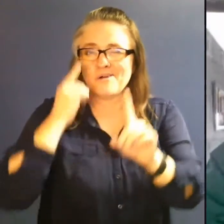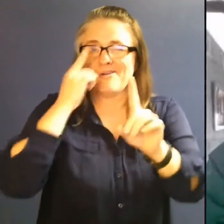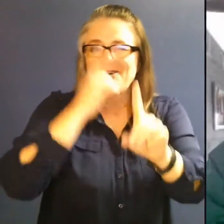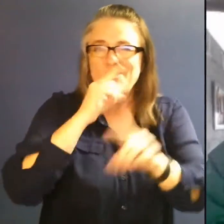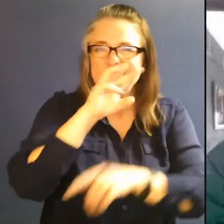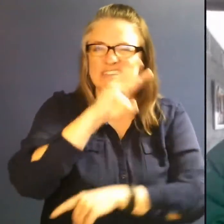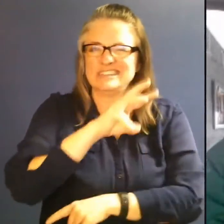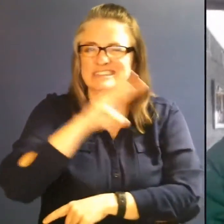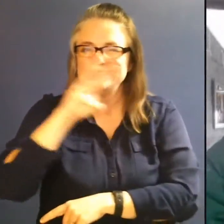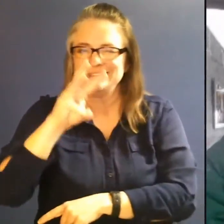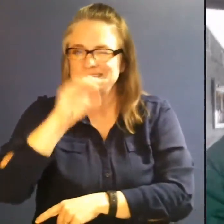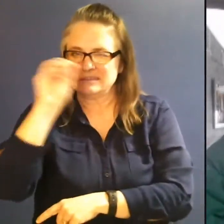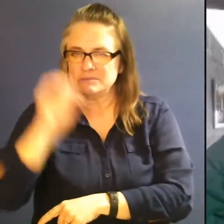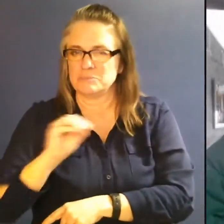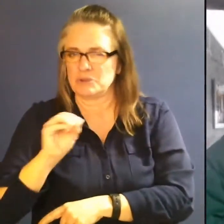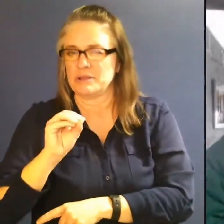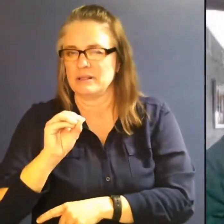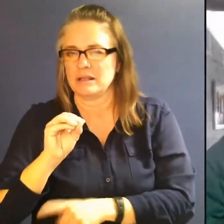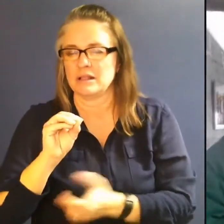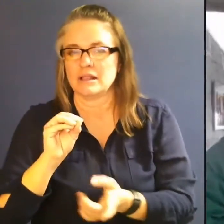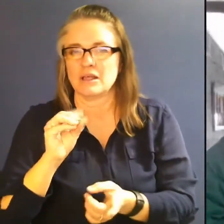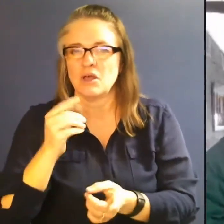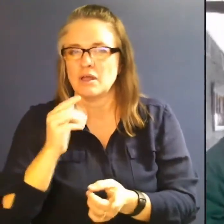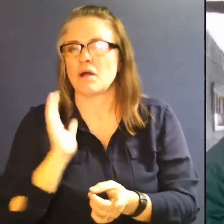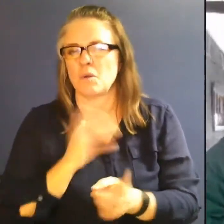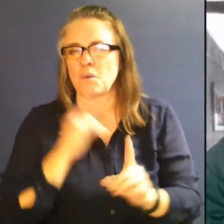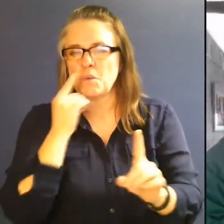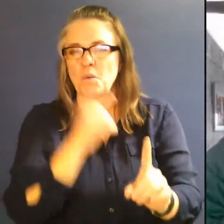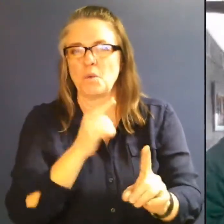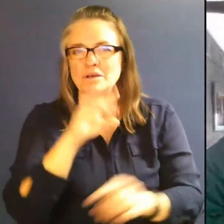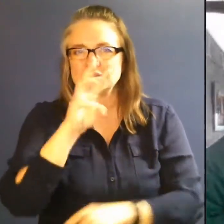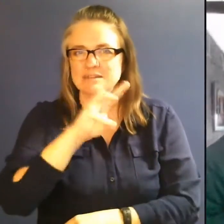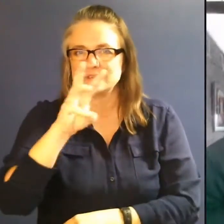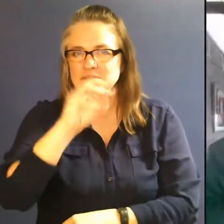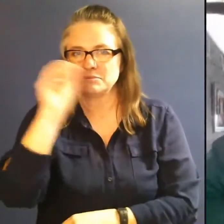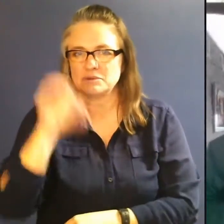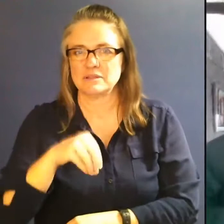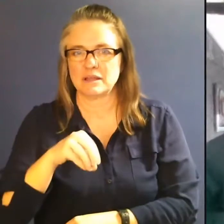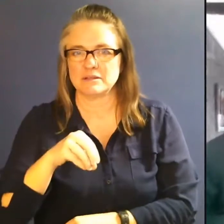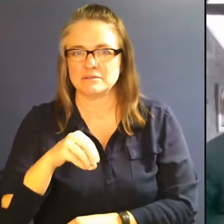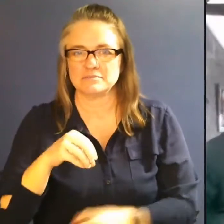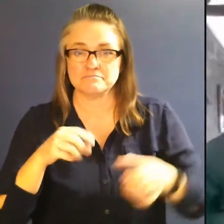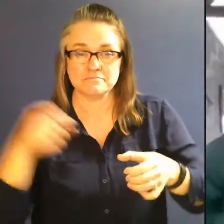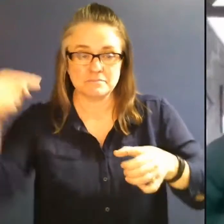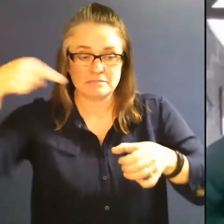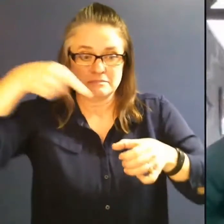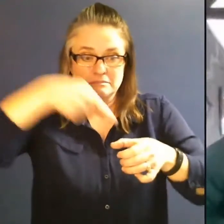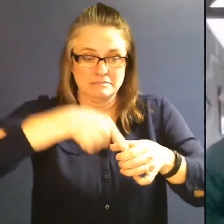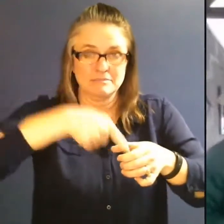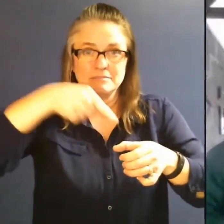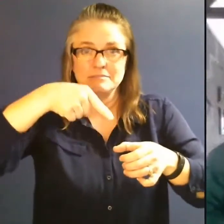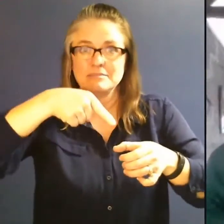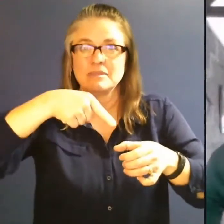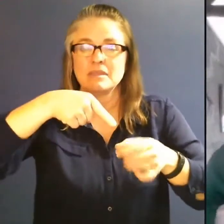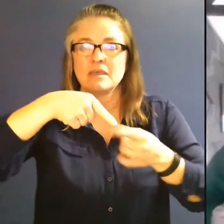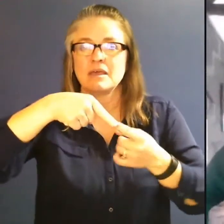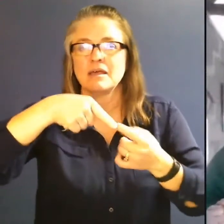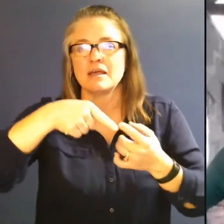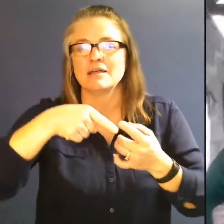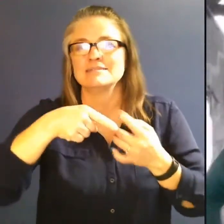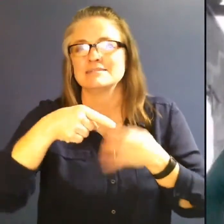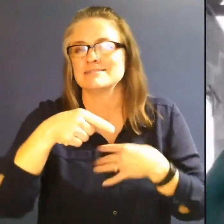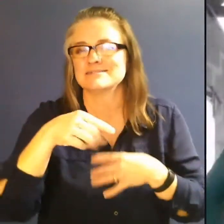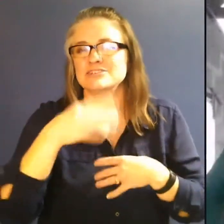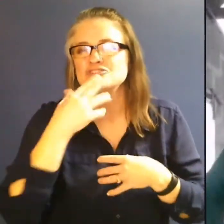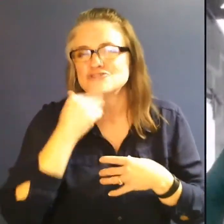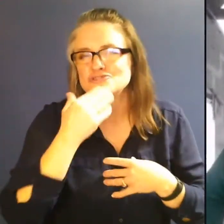do more research on that. But we shoot for about 66. And I want to say it's a percent sugar. It's close enough. You can